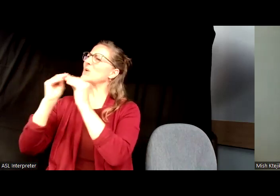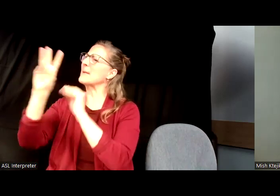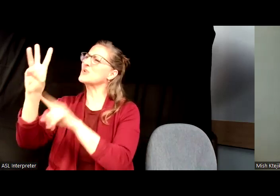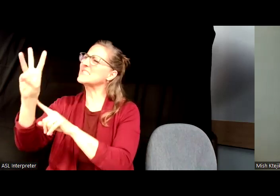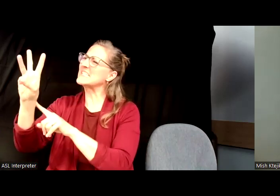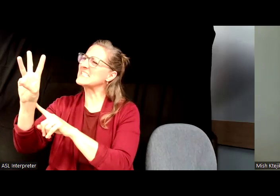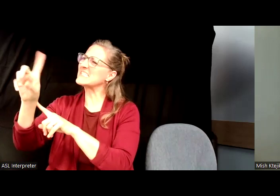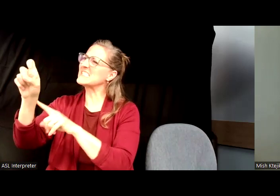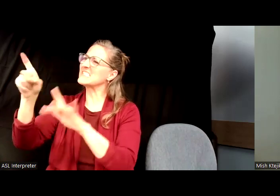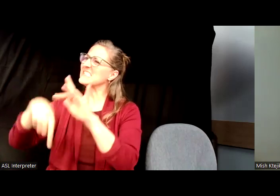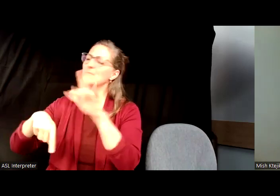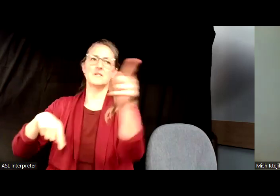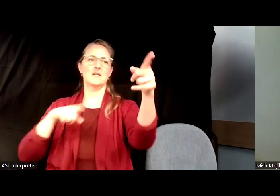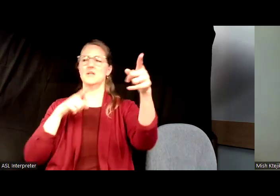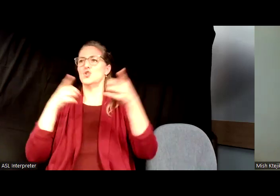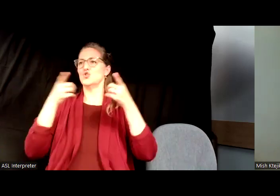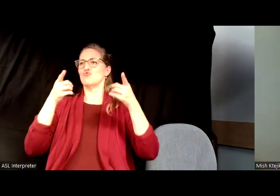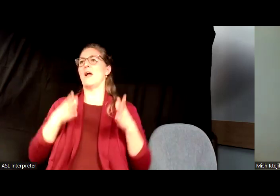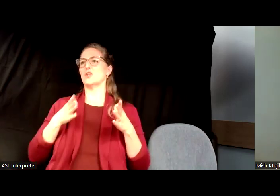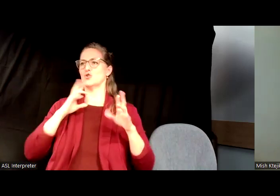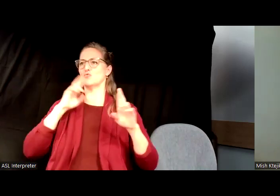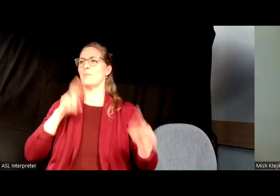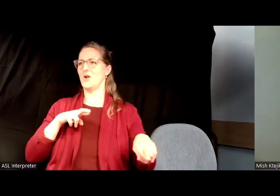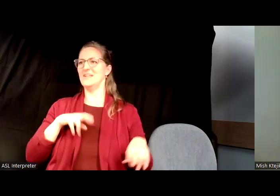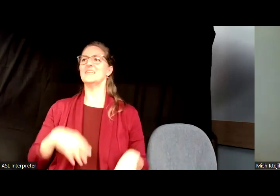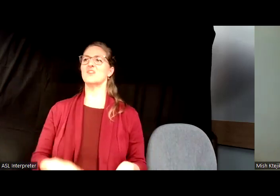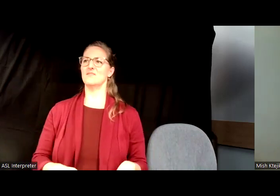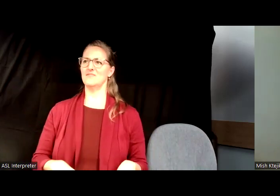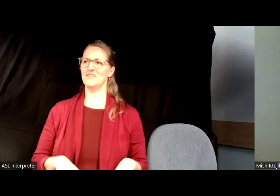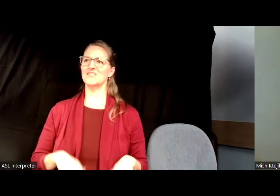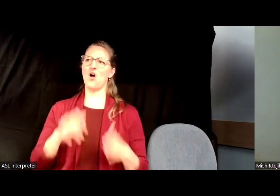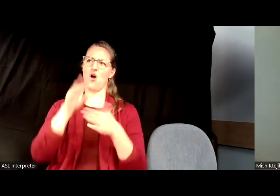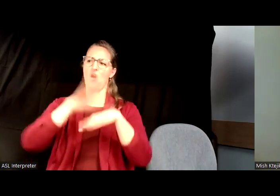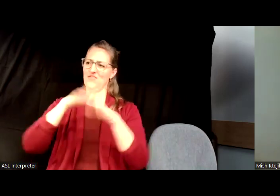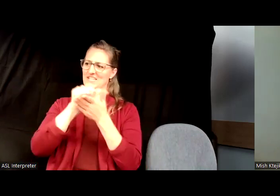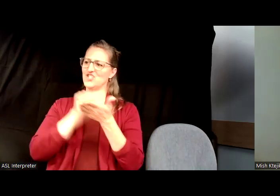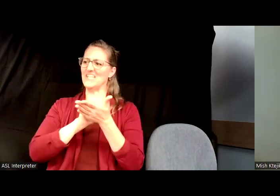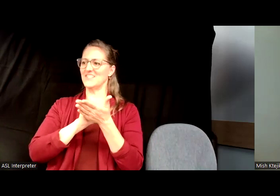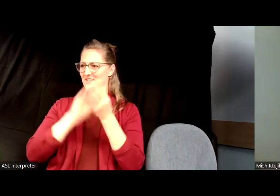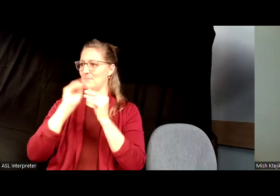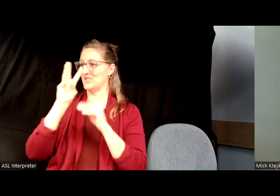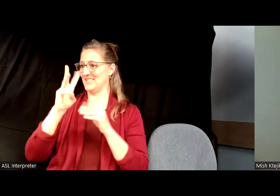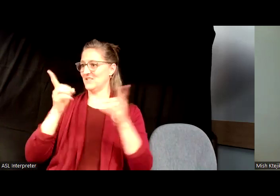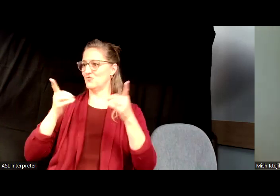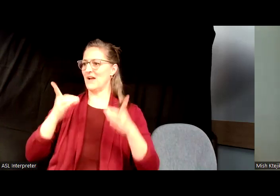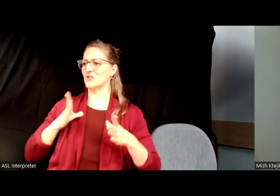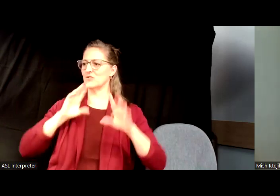Oh, 6 is the director's report and fiscal or licensing staff. On the agenda.